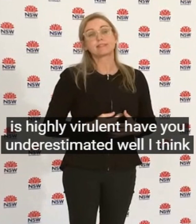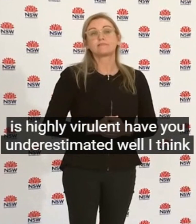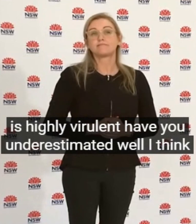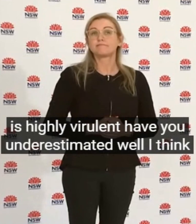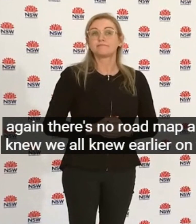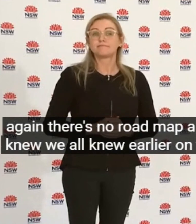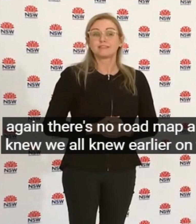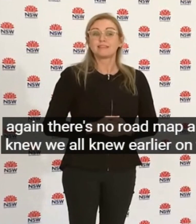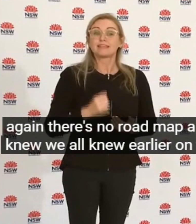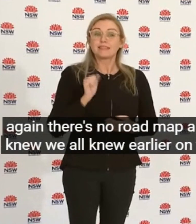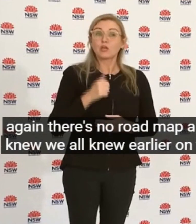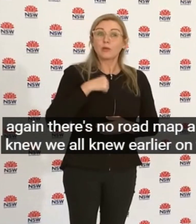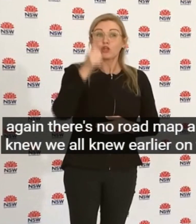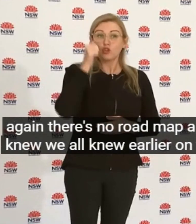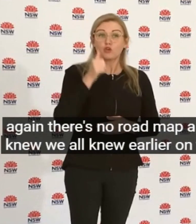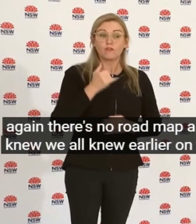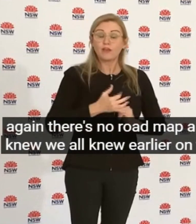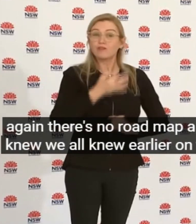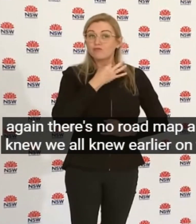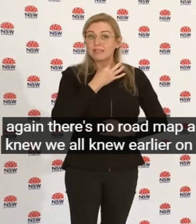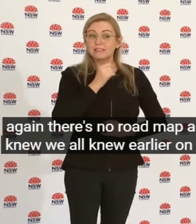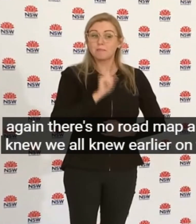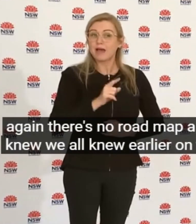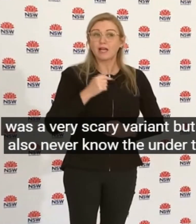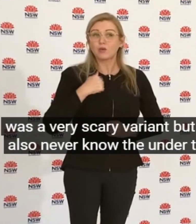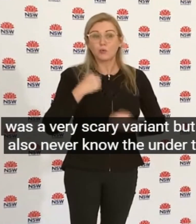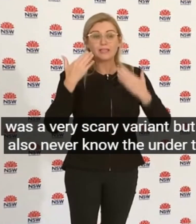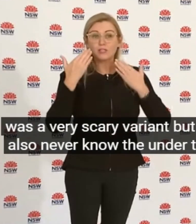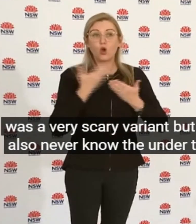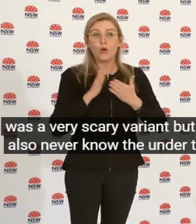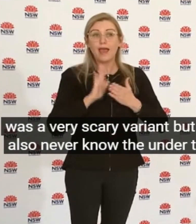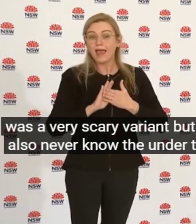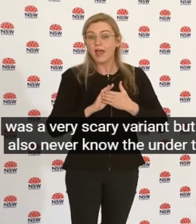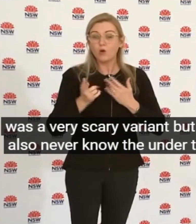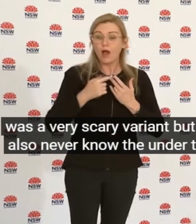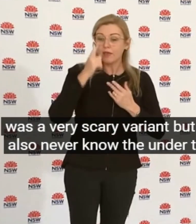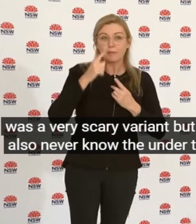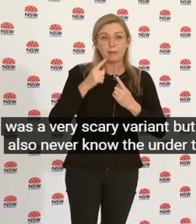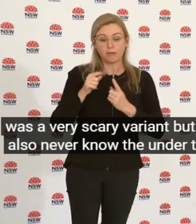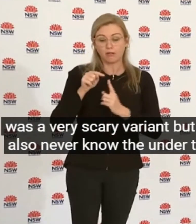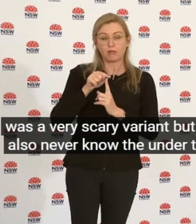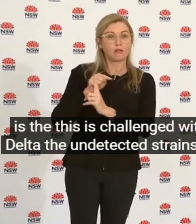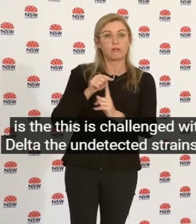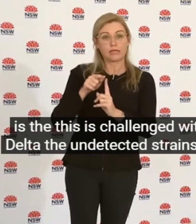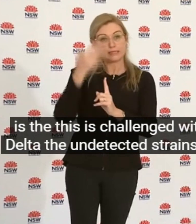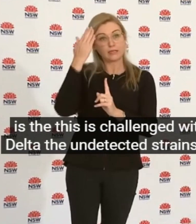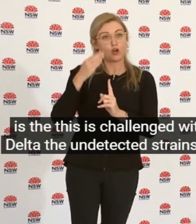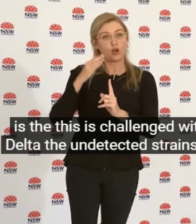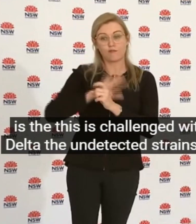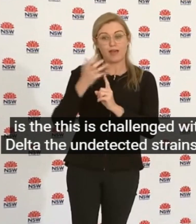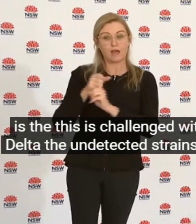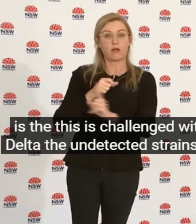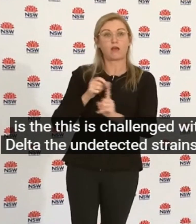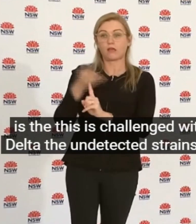This is a challenge with Delta, the undetected strains of transmission that may have been in the community, which we didn't know about. And that is